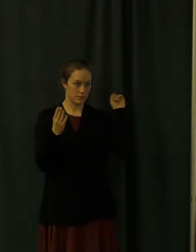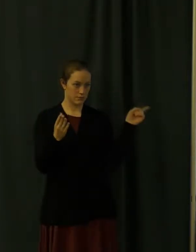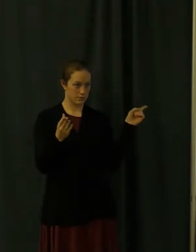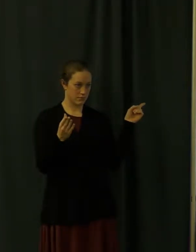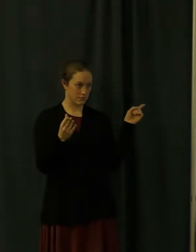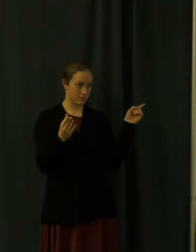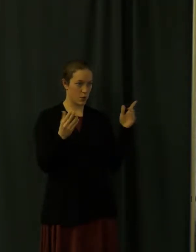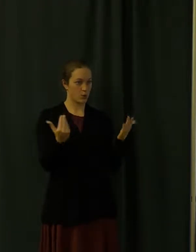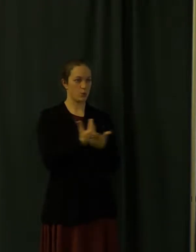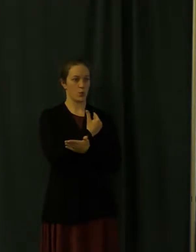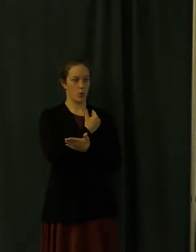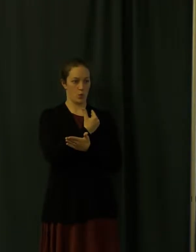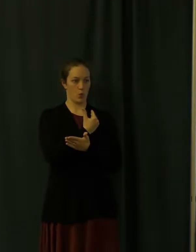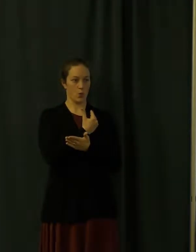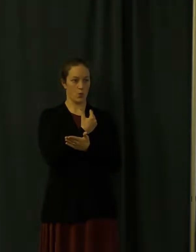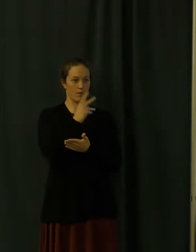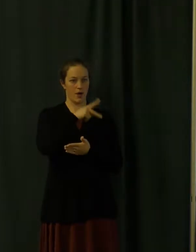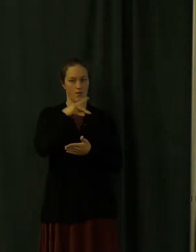Okay.